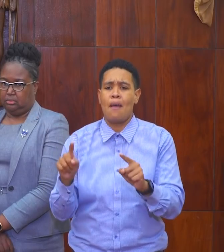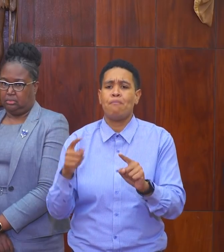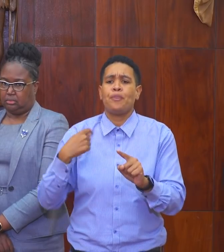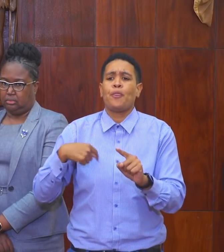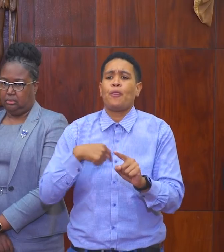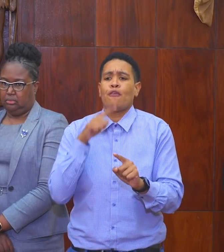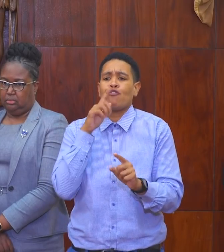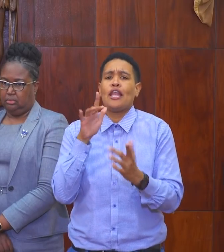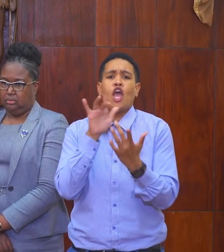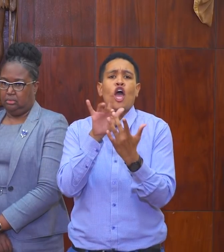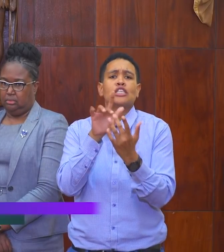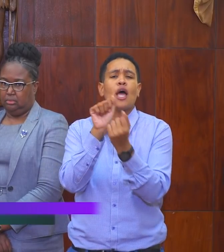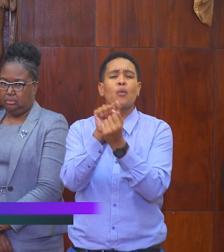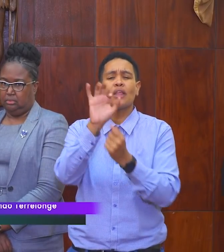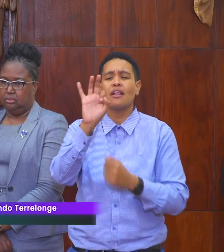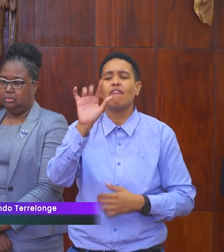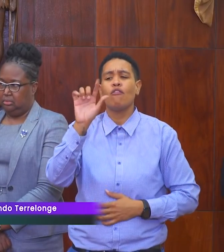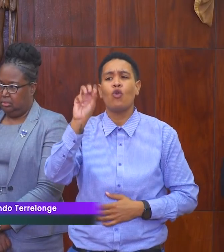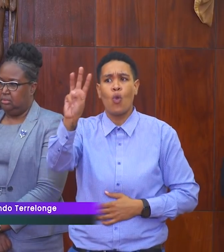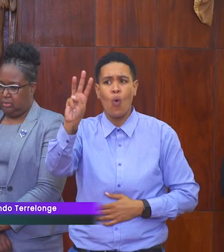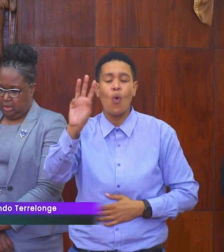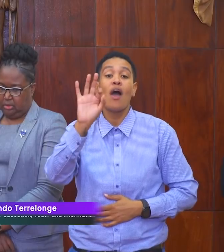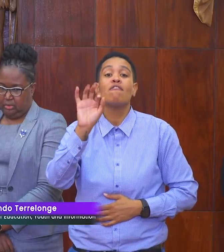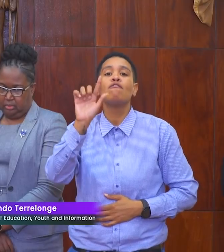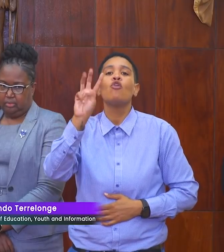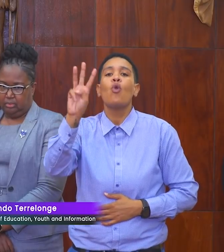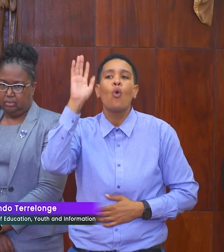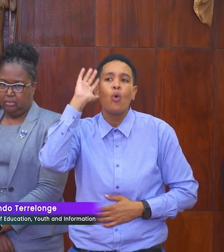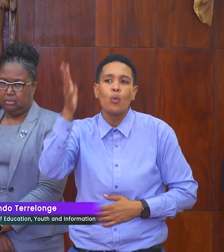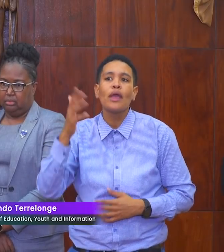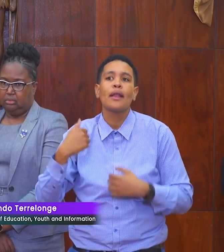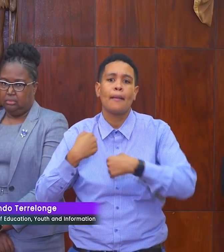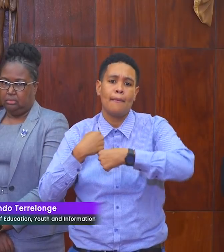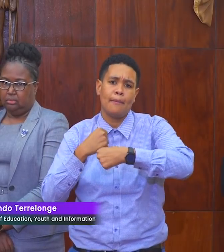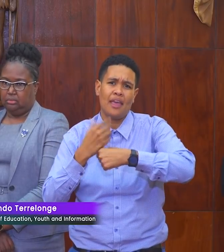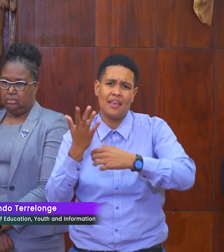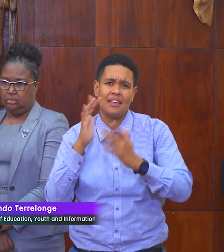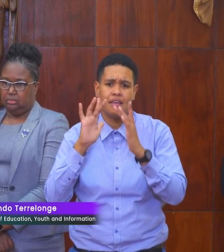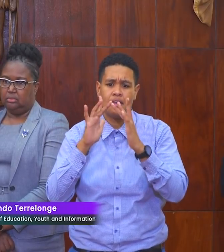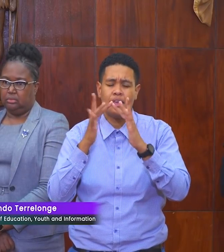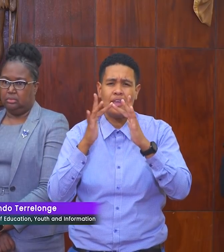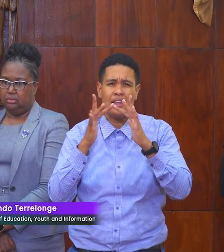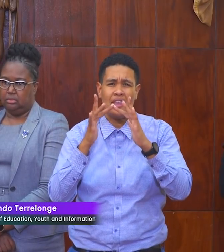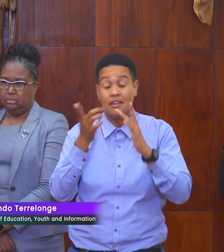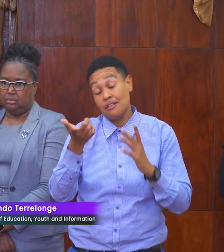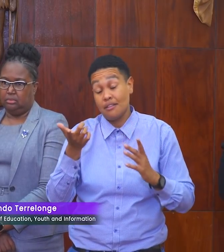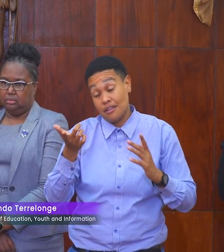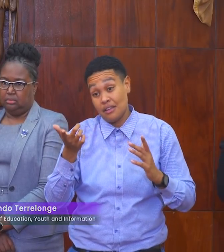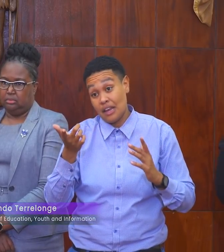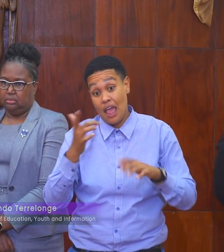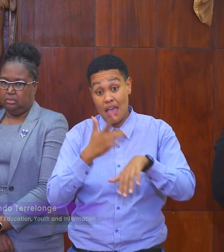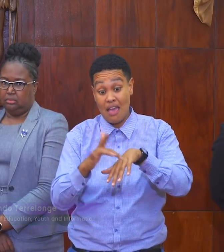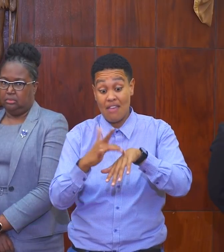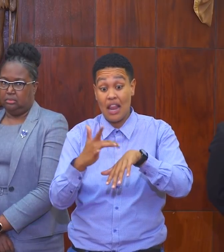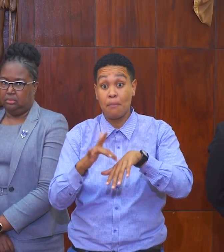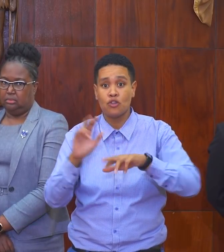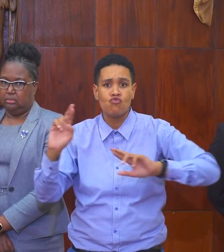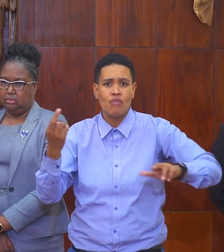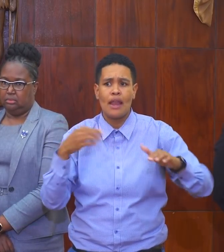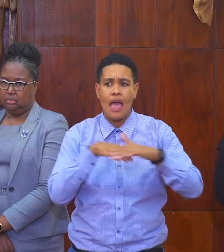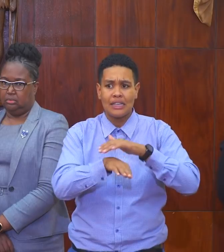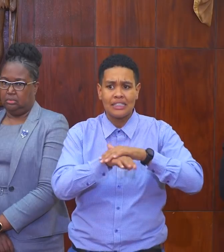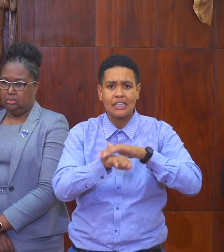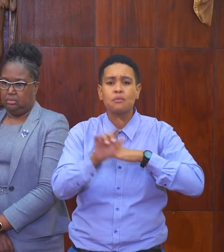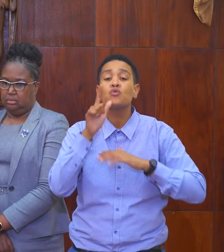have been in contact with Flow, and Flow will also be making internet availability readily